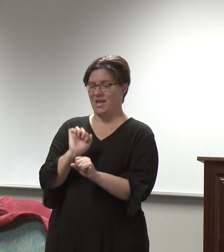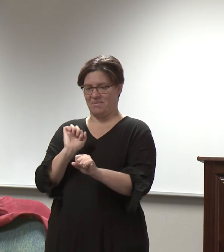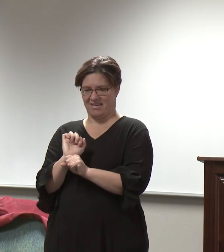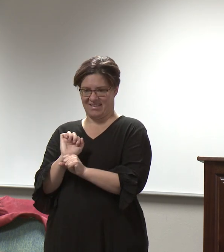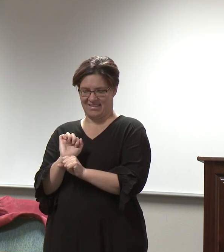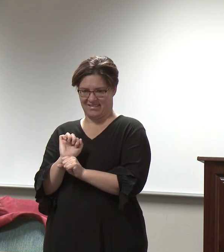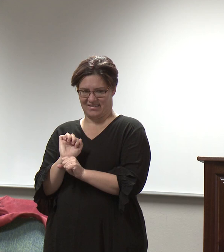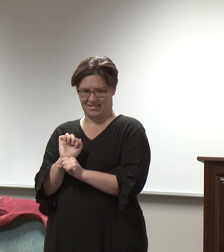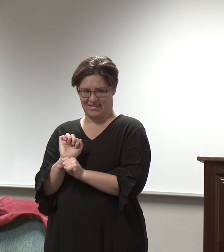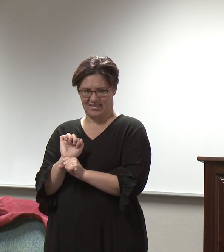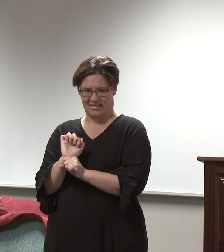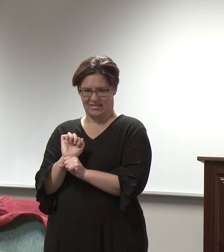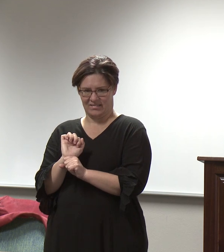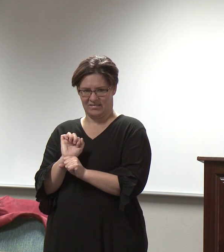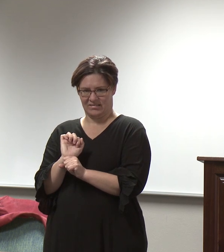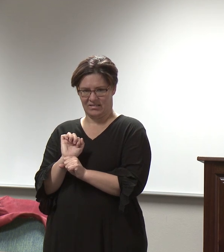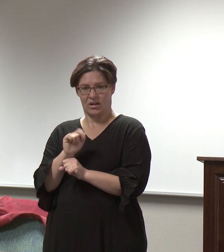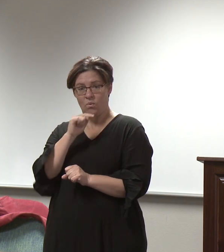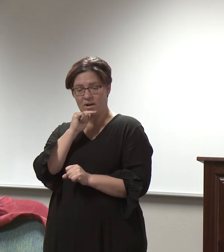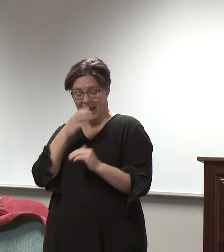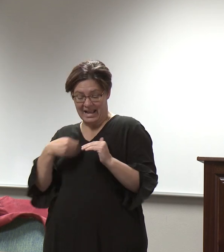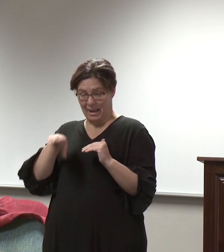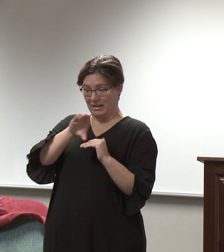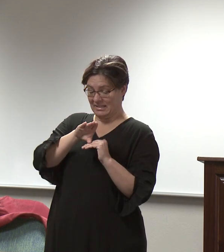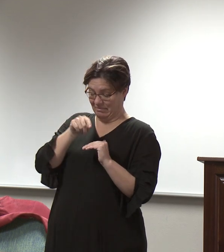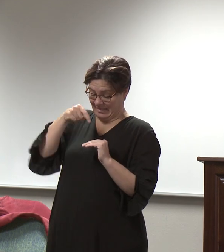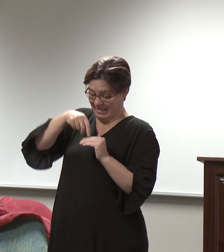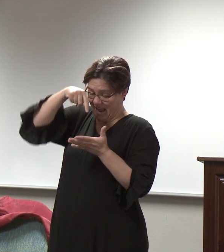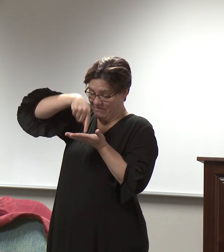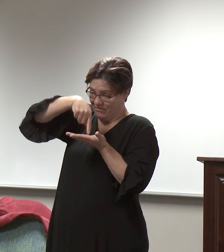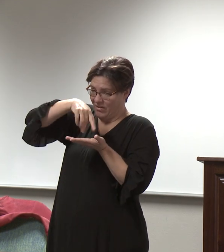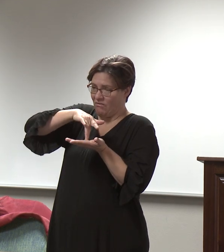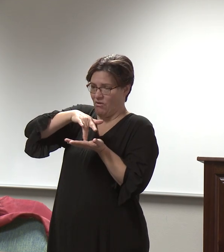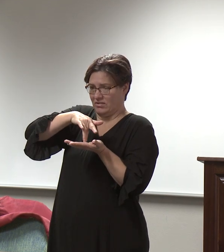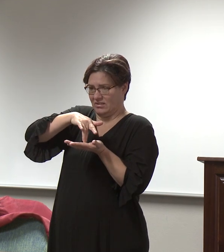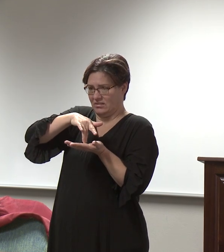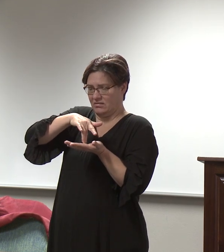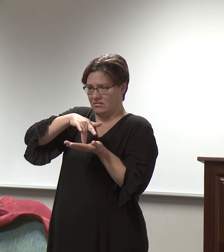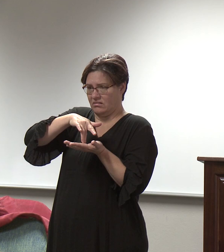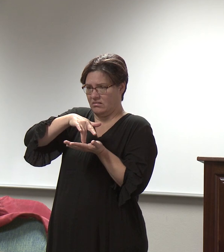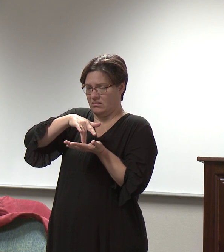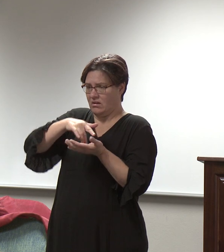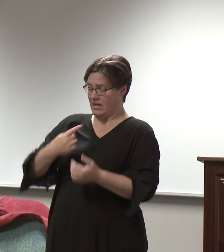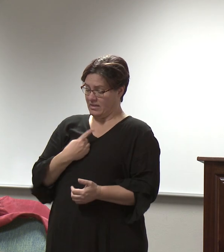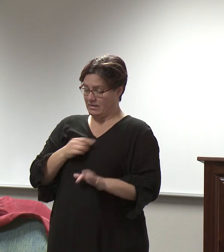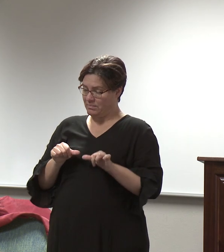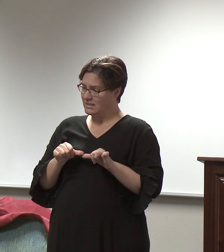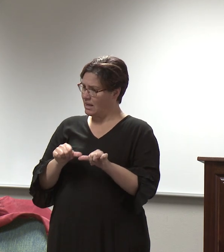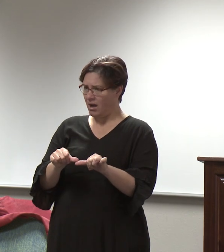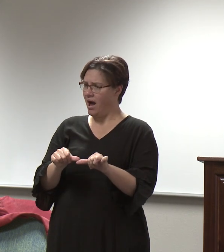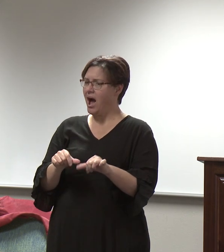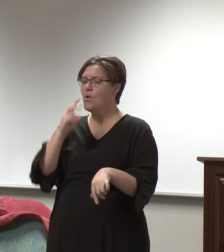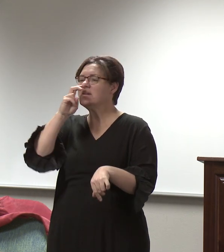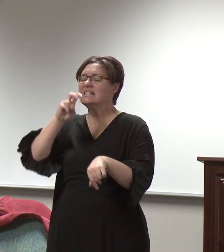is the core of capitalism, does not sustain itself without